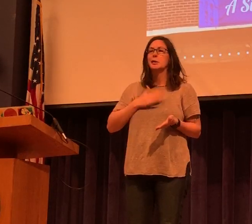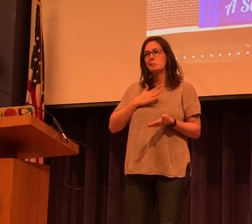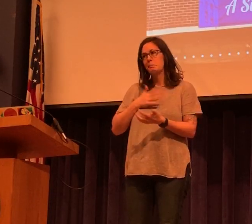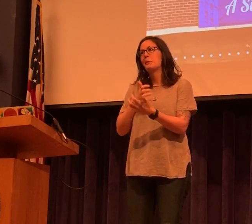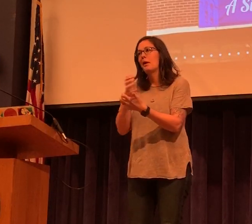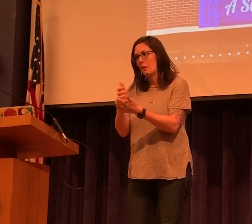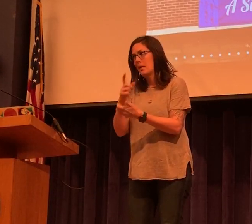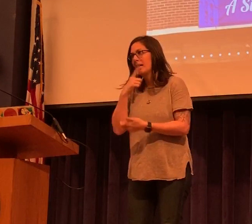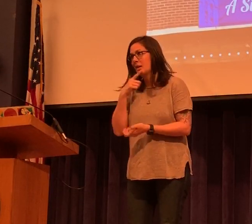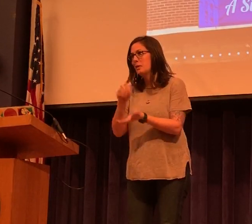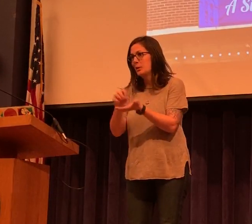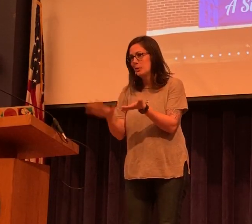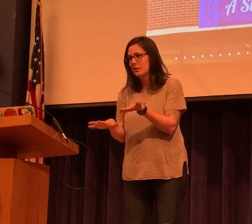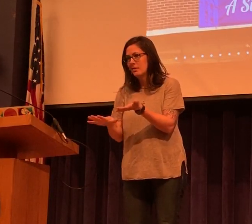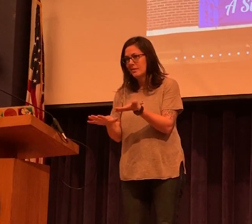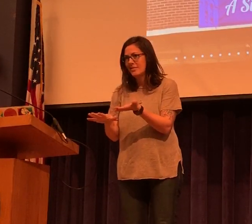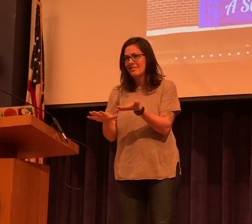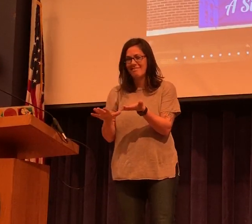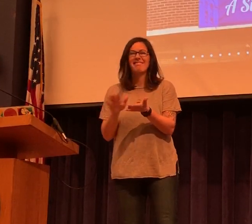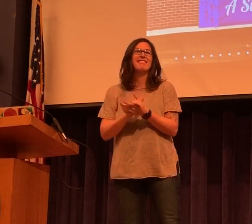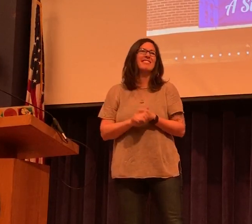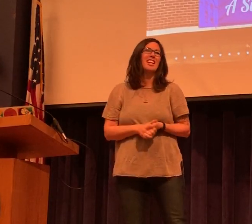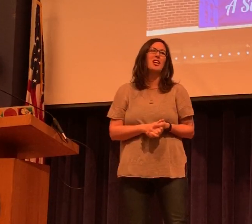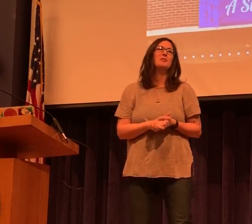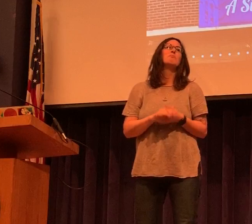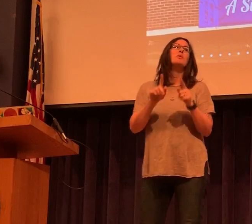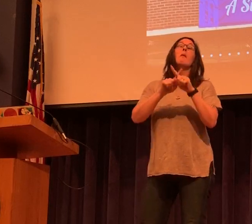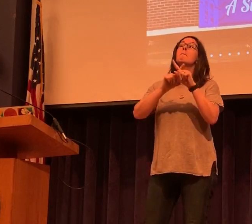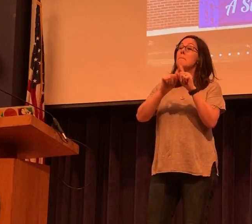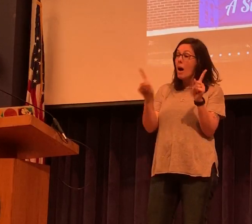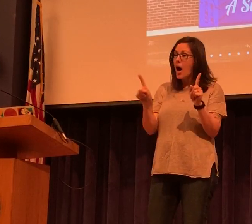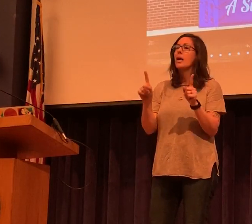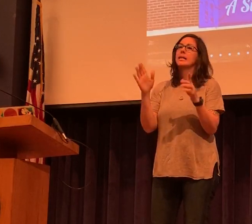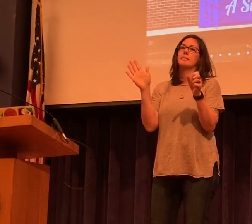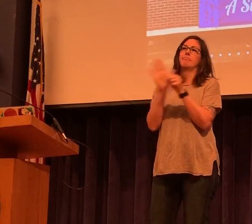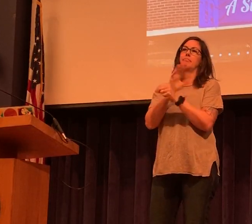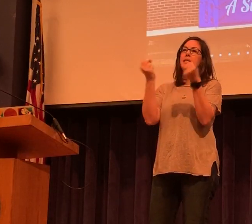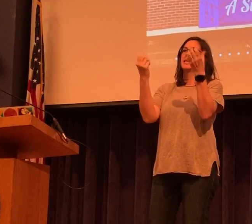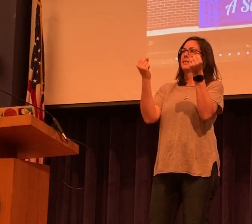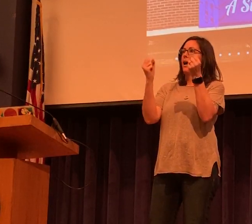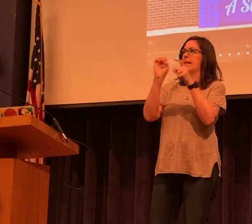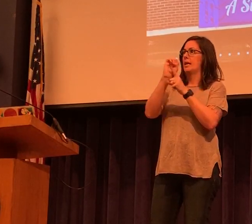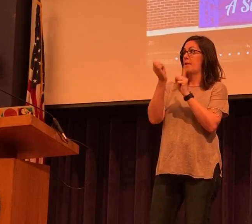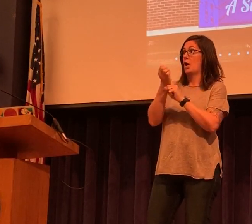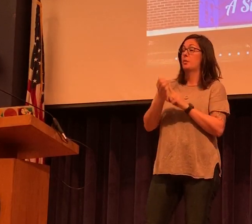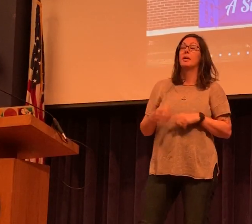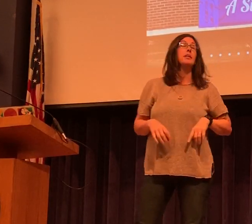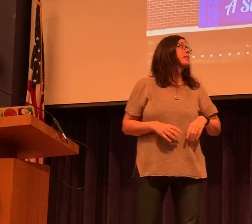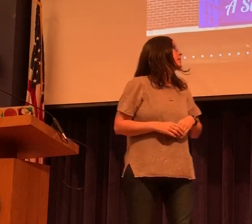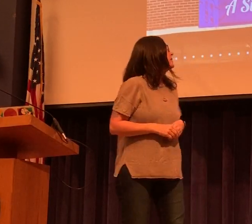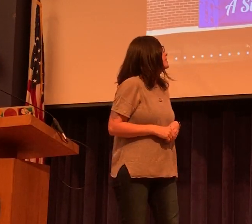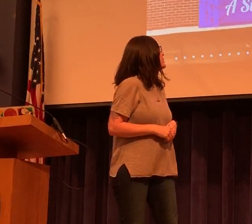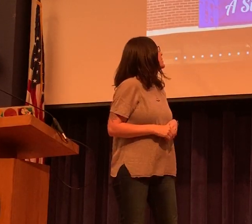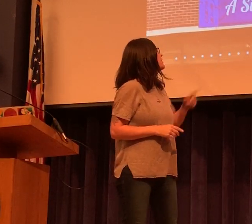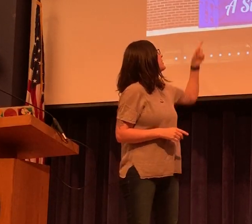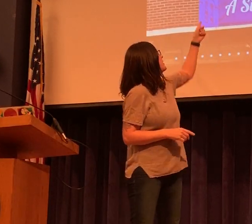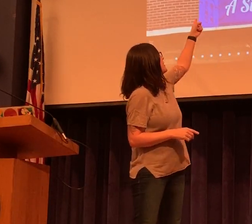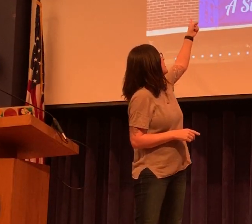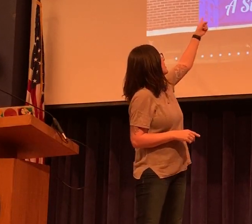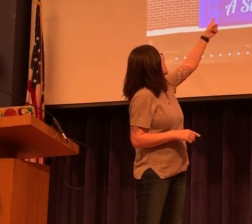hearing students. We are happy to accommodate hearing students as well. But it is